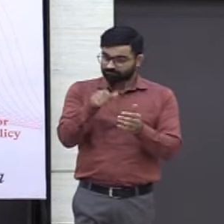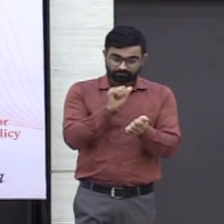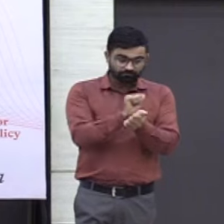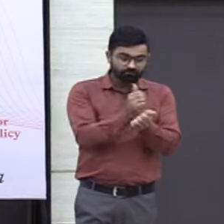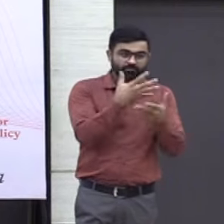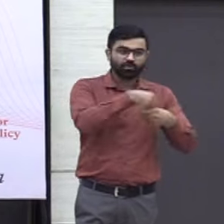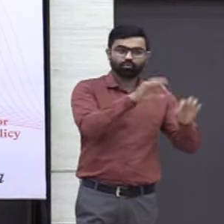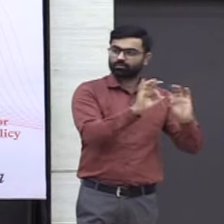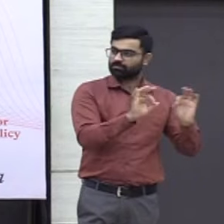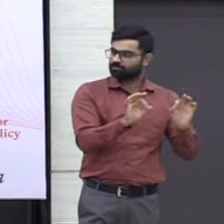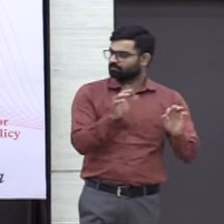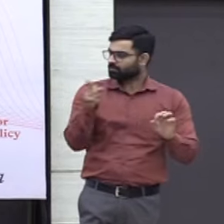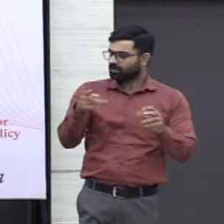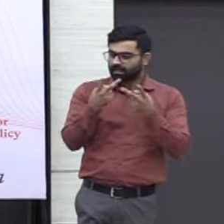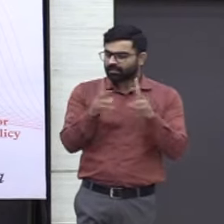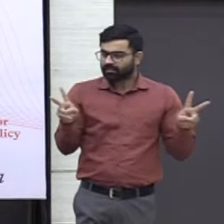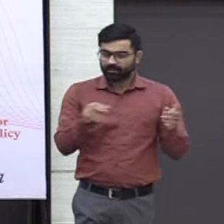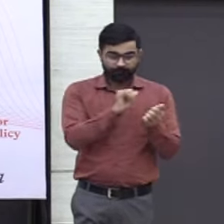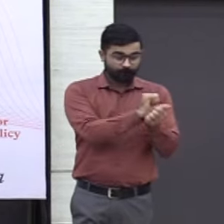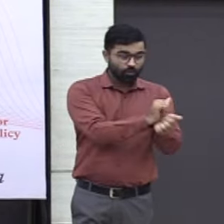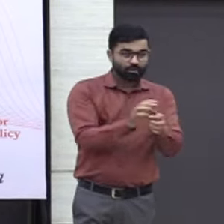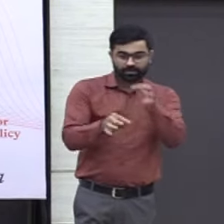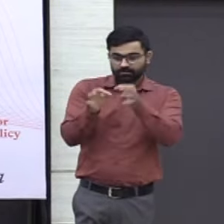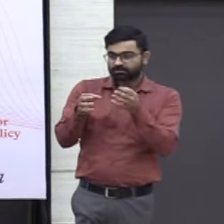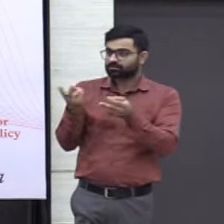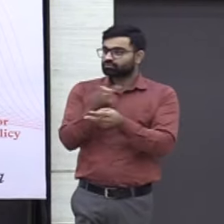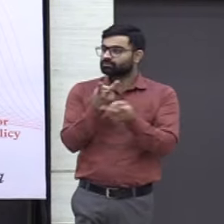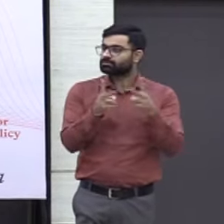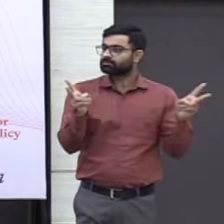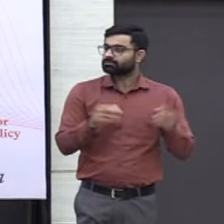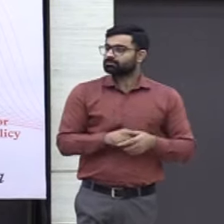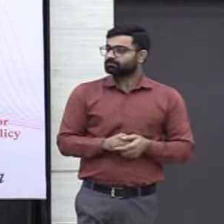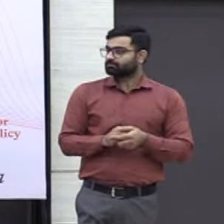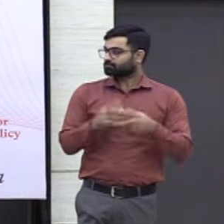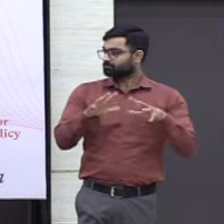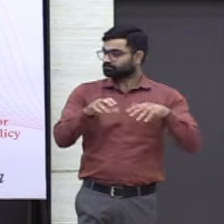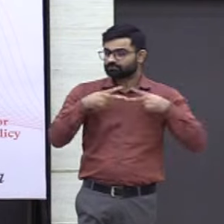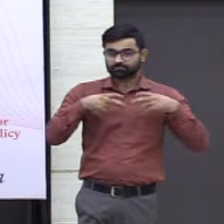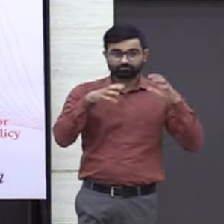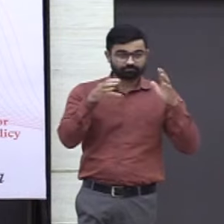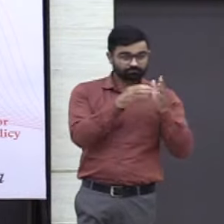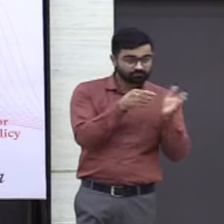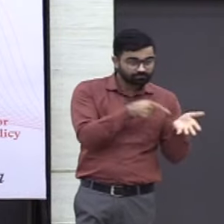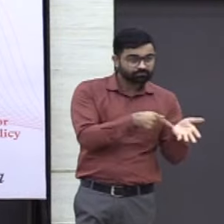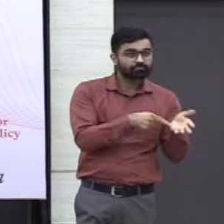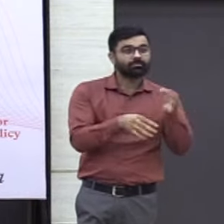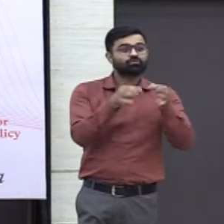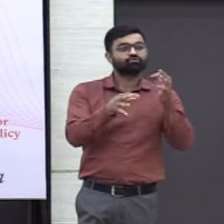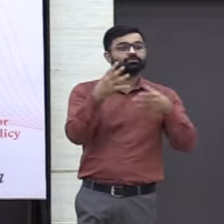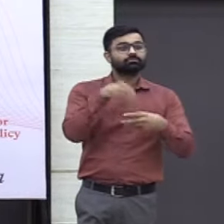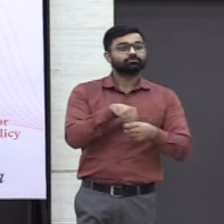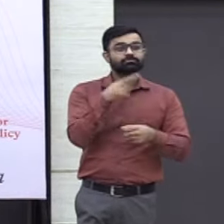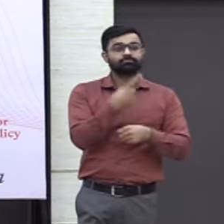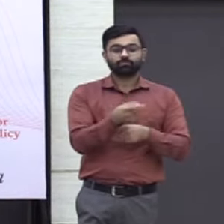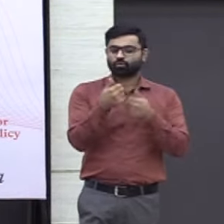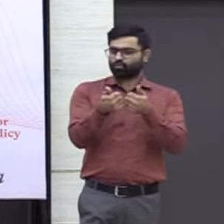police custody. Because what's the difference between police and judicial custody? The constitution, or rather the judicial assumption, is